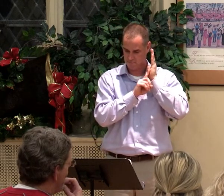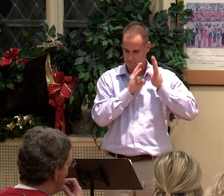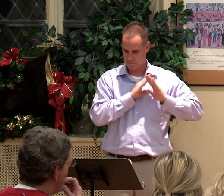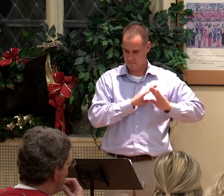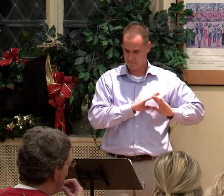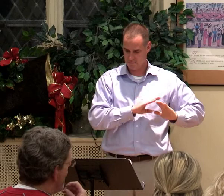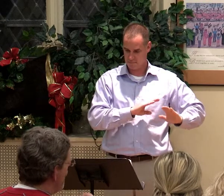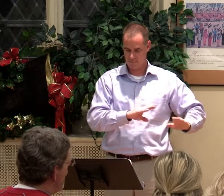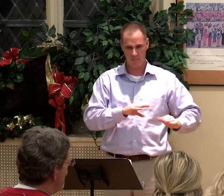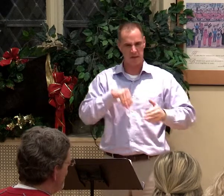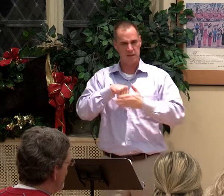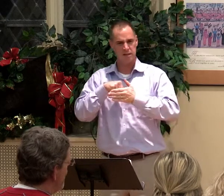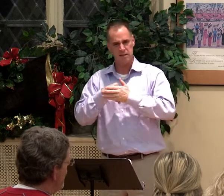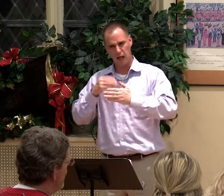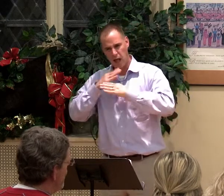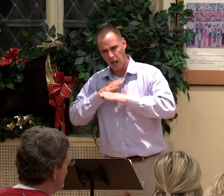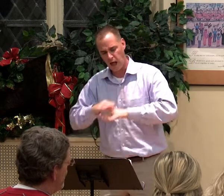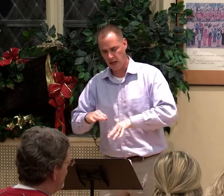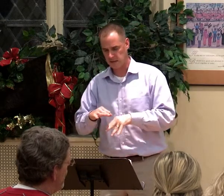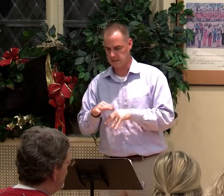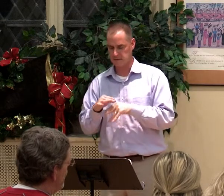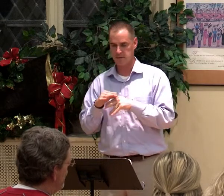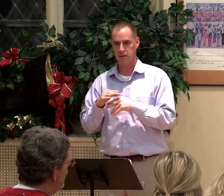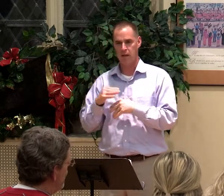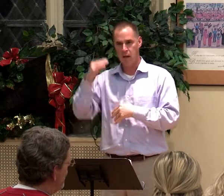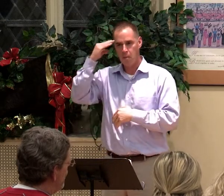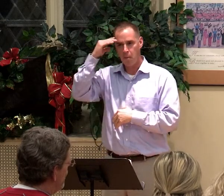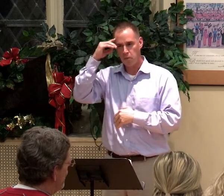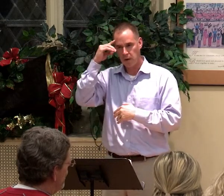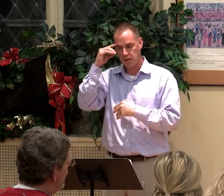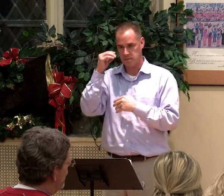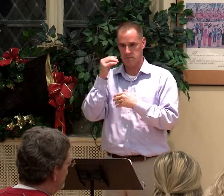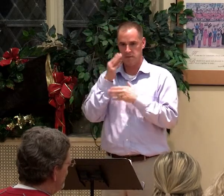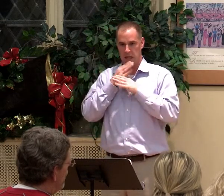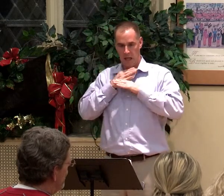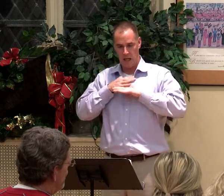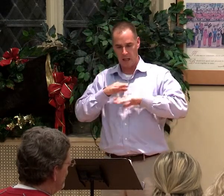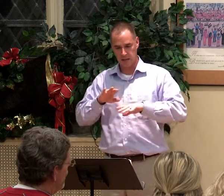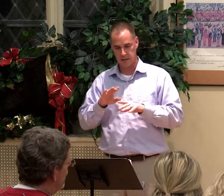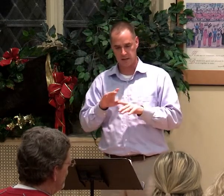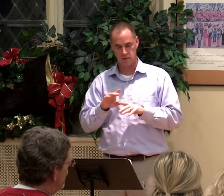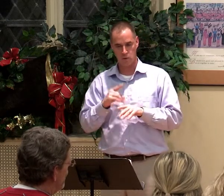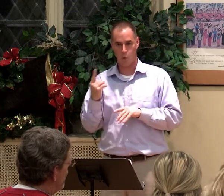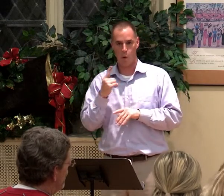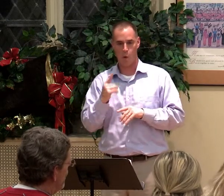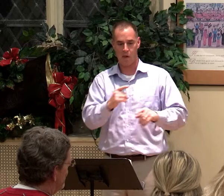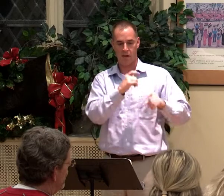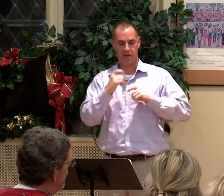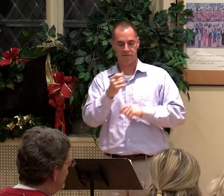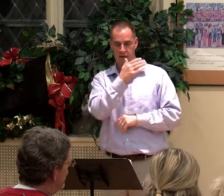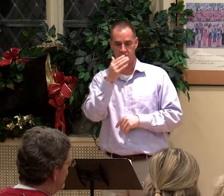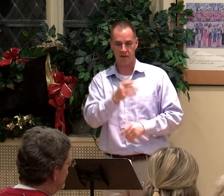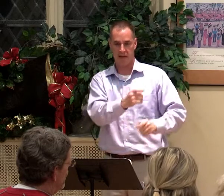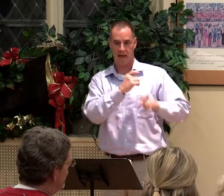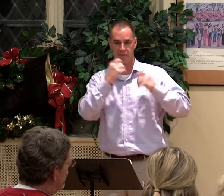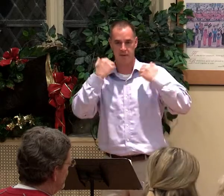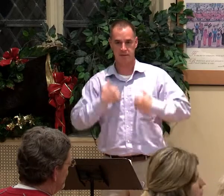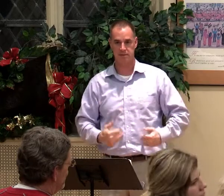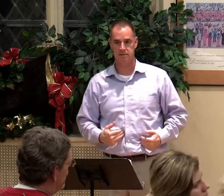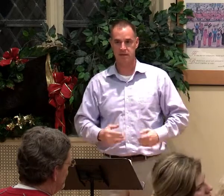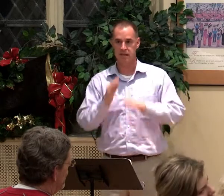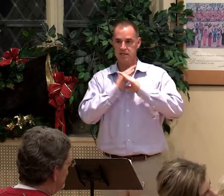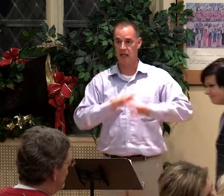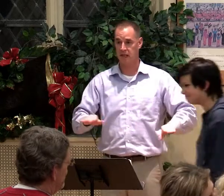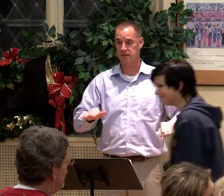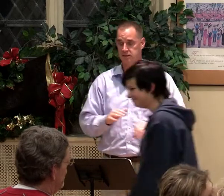brain. And after 16 years, it was the only gift you ever gave me. Thank you.